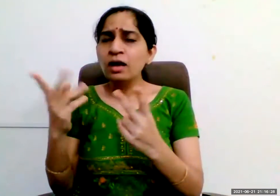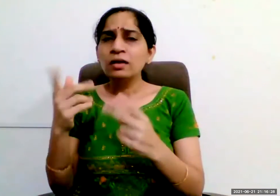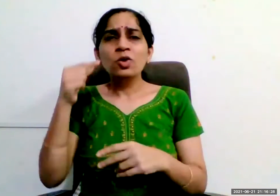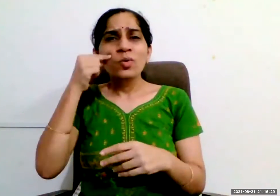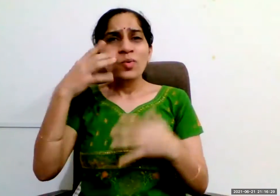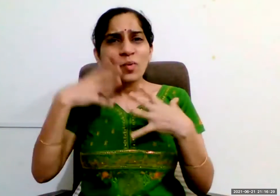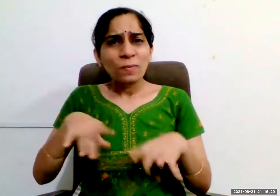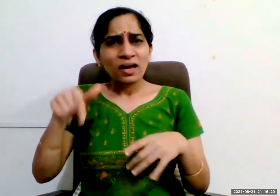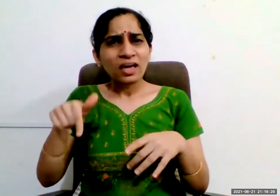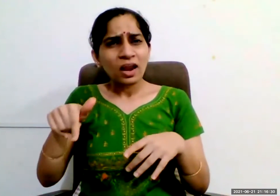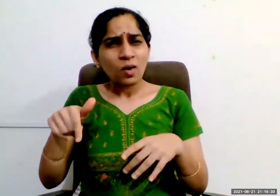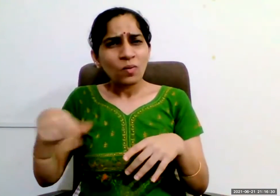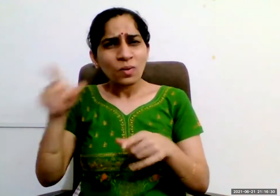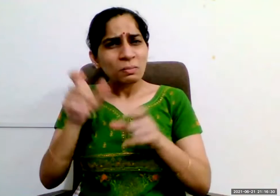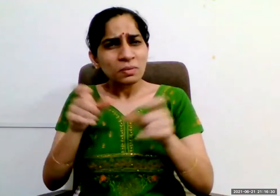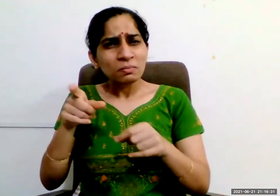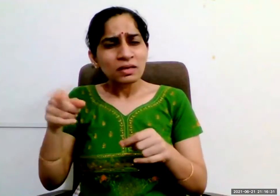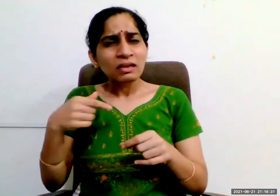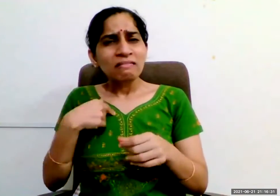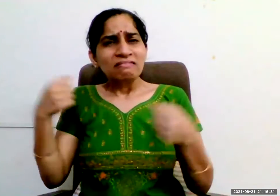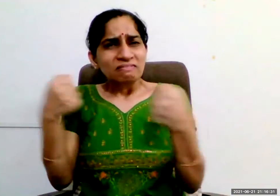we are fighting on very, very petty issues?